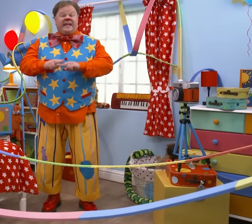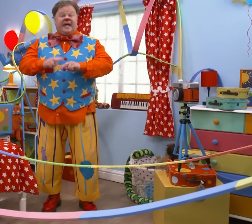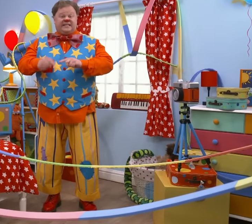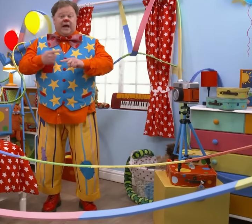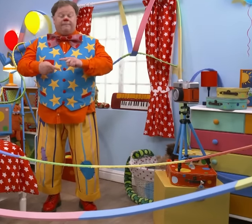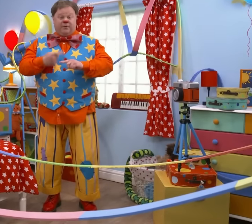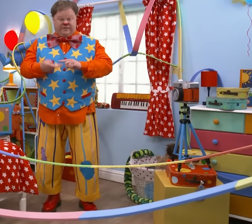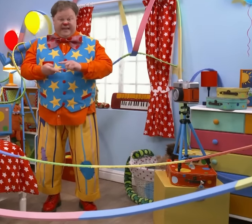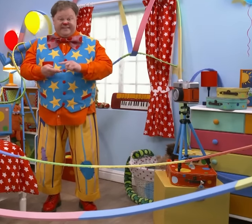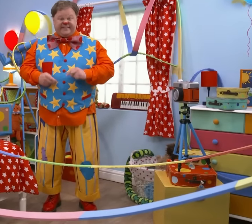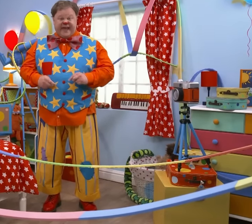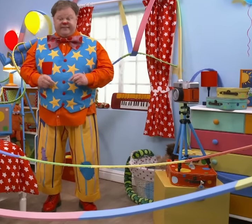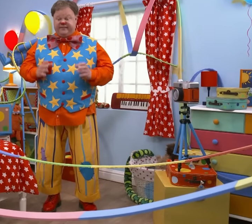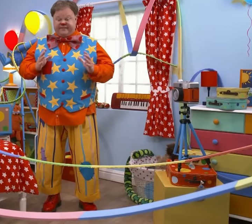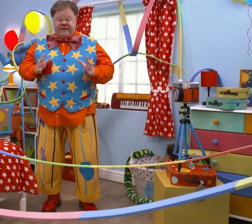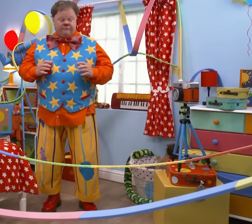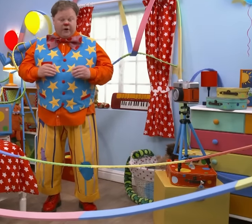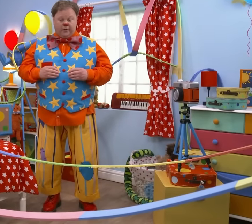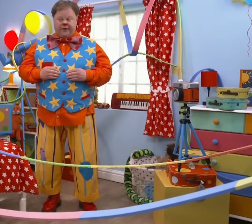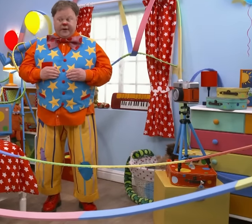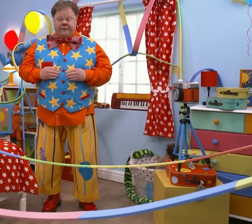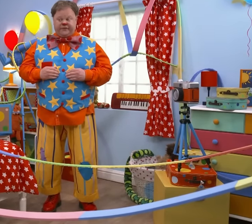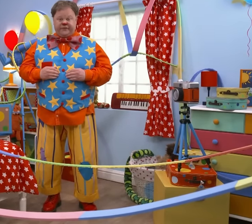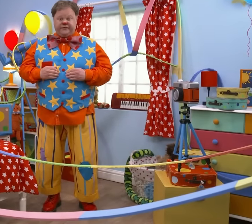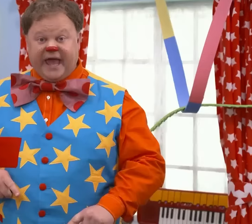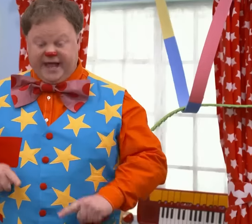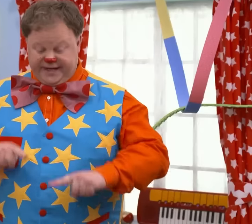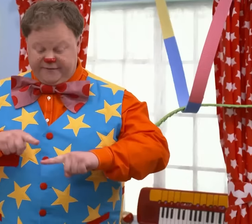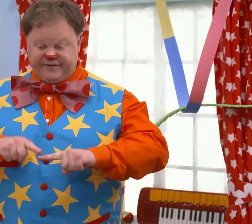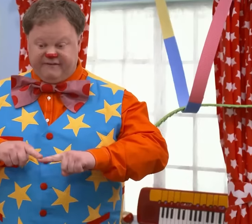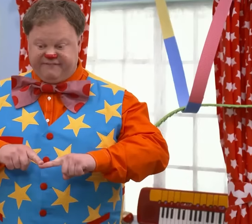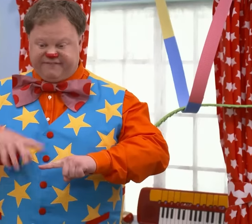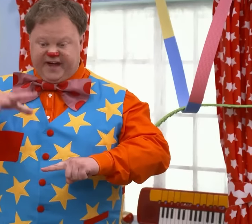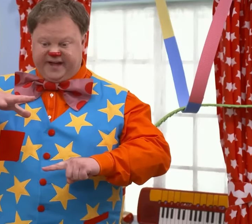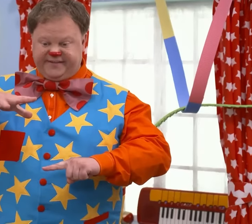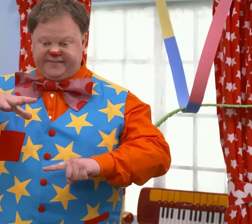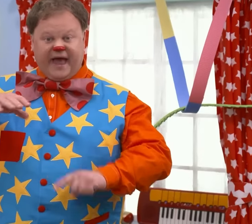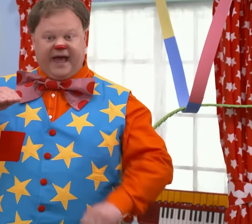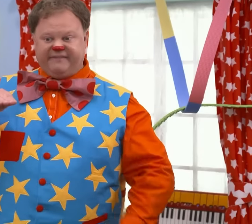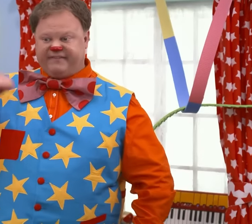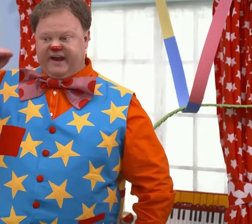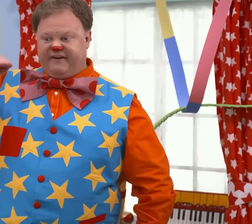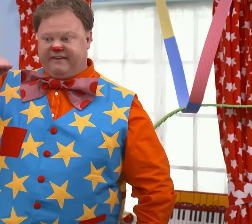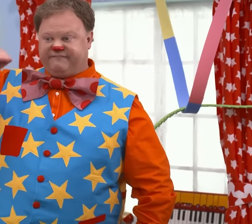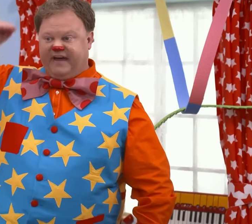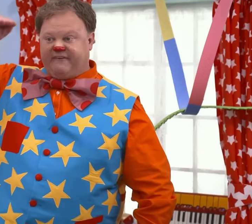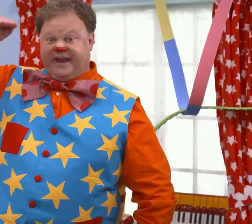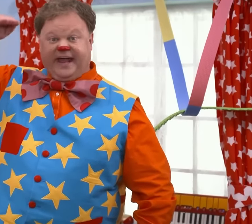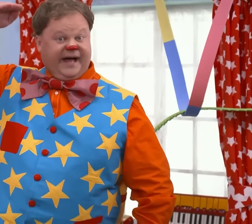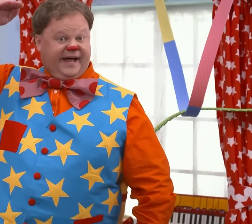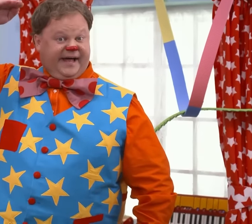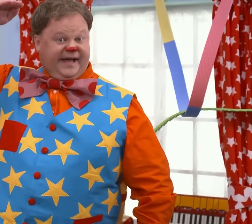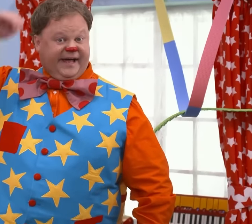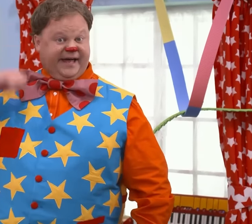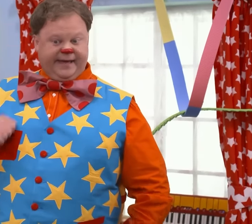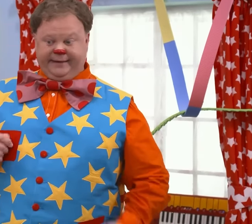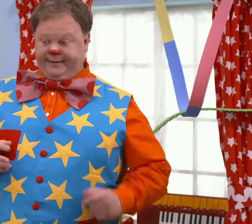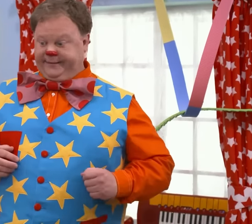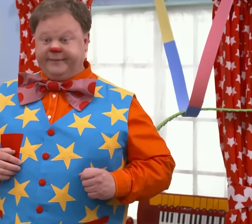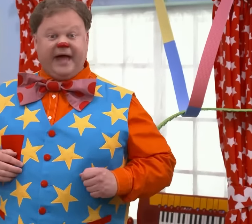Grandad Tumble did say that some roller coasters can go very fast and very, very high. Oh, I'm